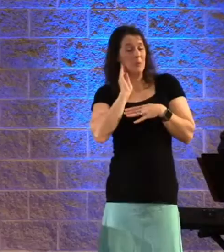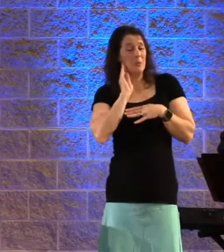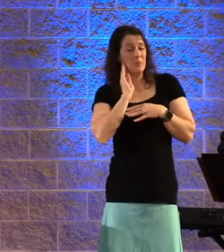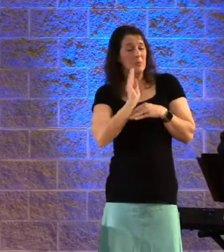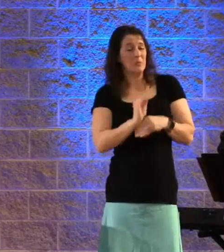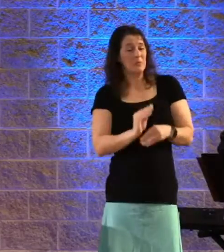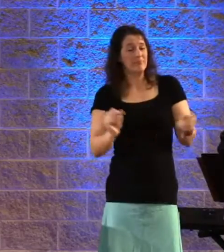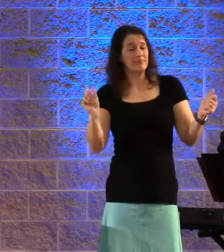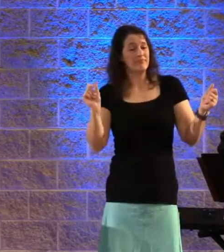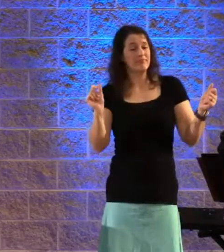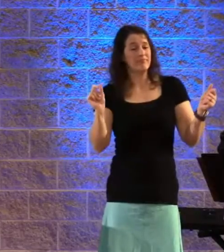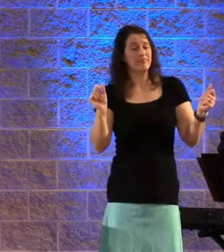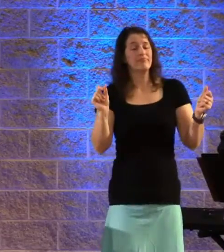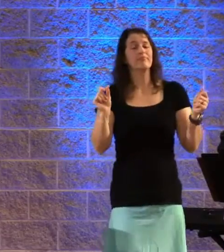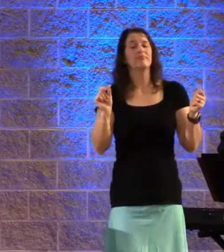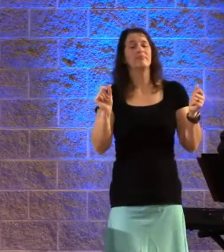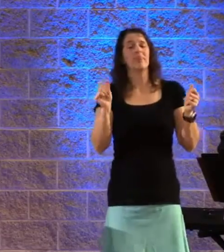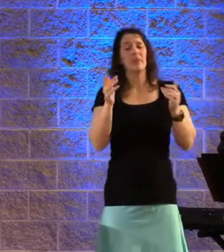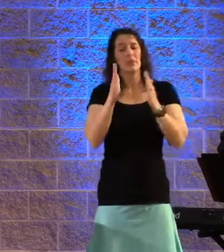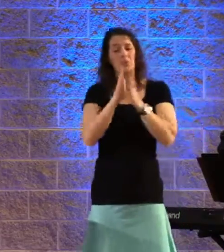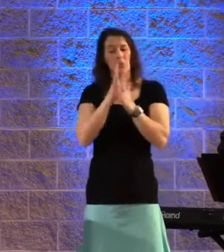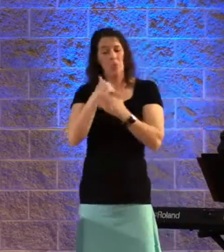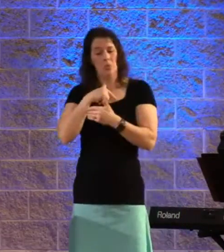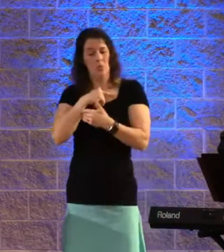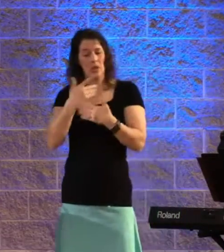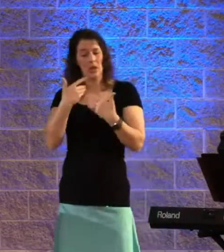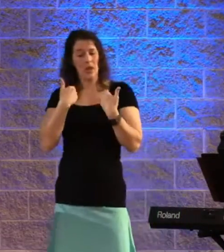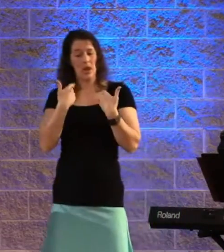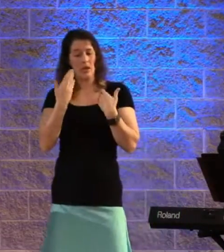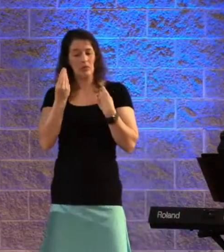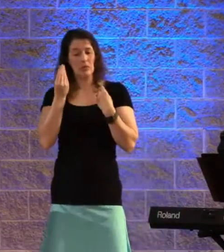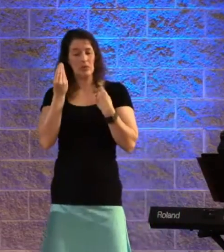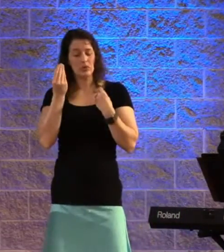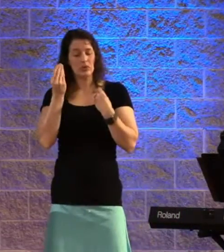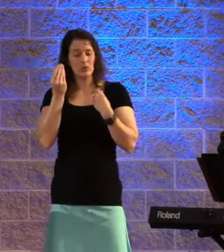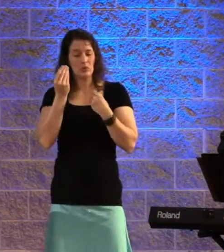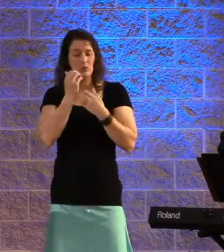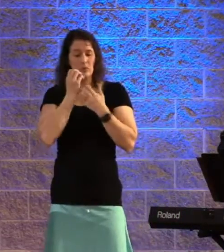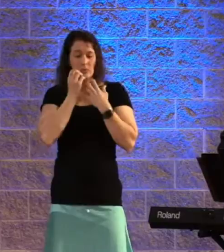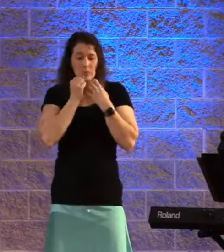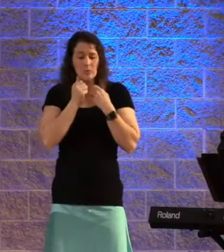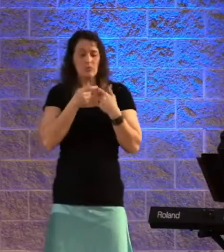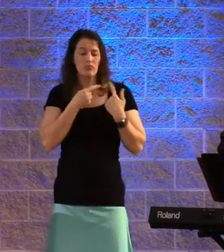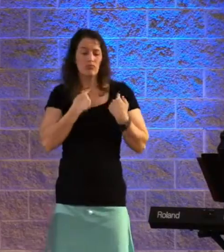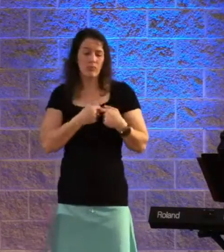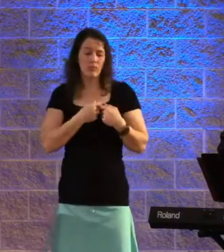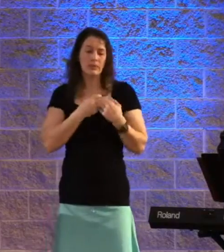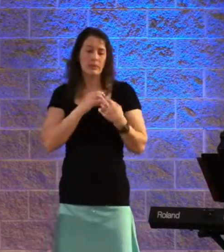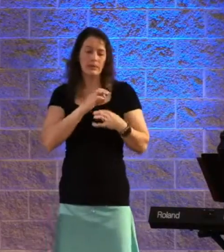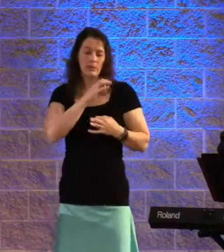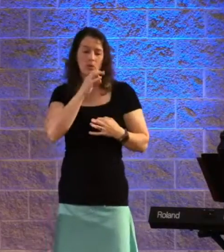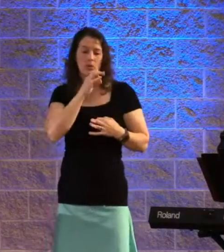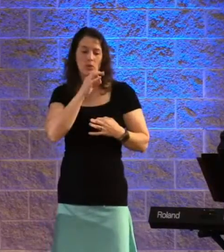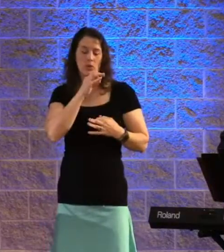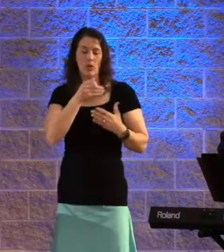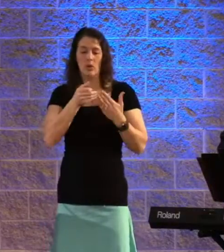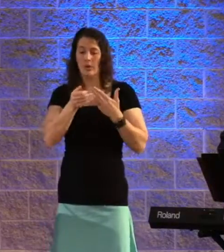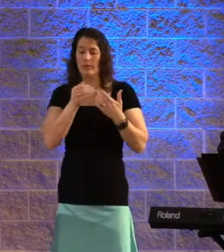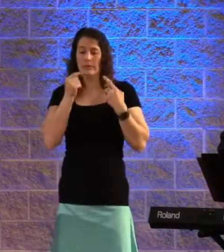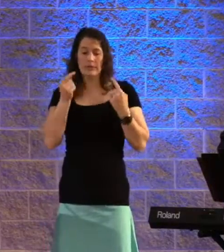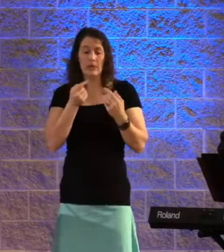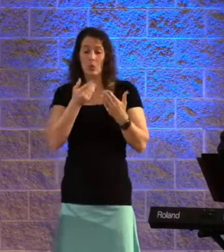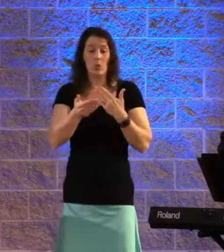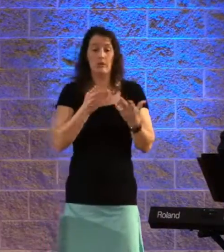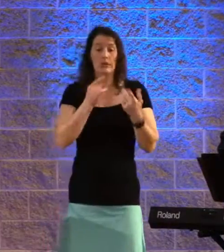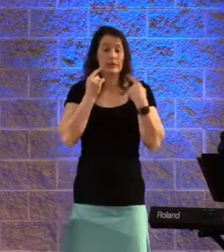And I pray that we would have a gracious spirit towards those who have sinned, in whatever kind that it was, and that